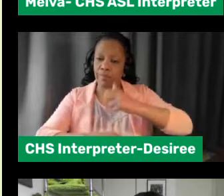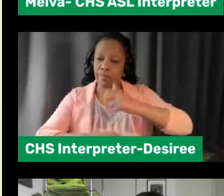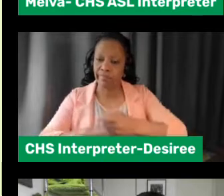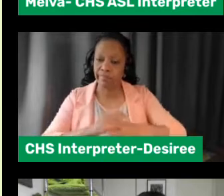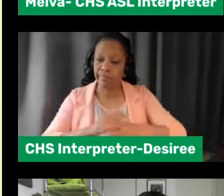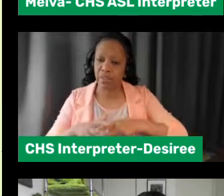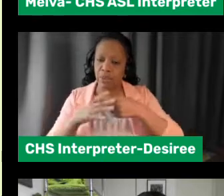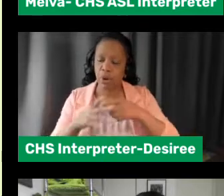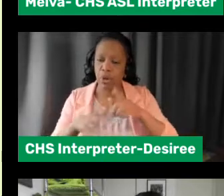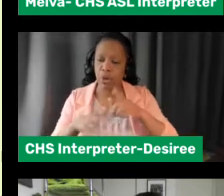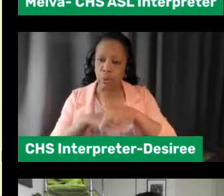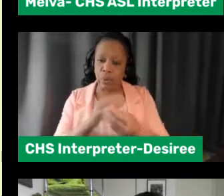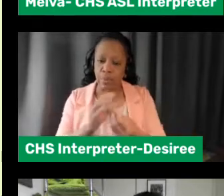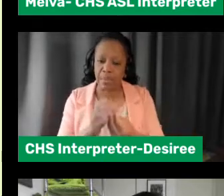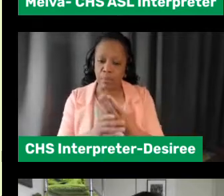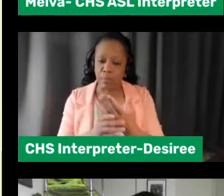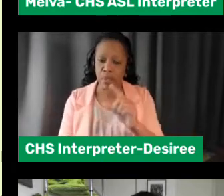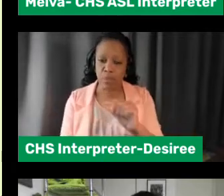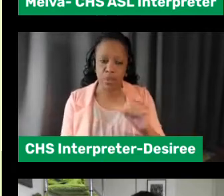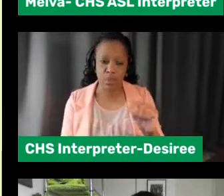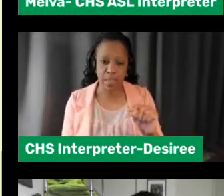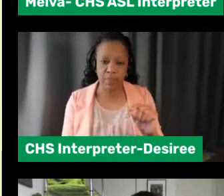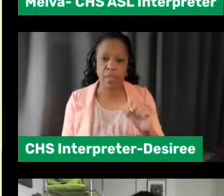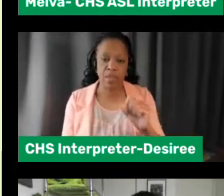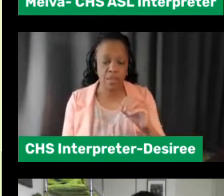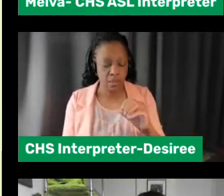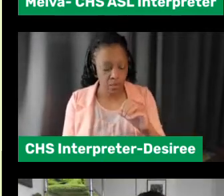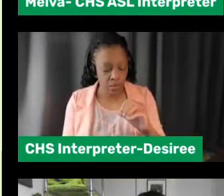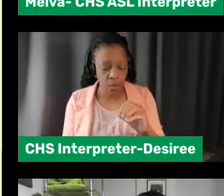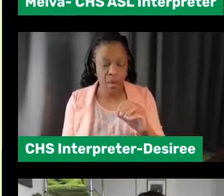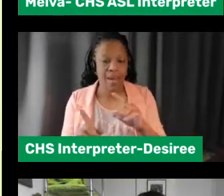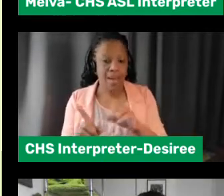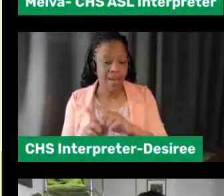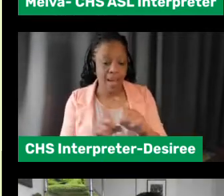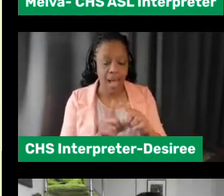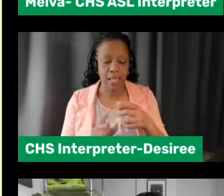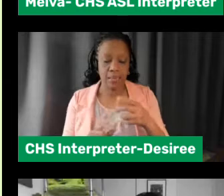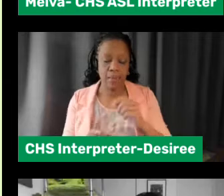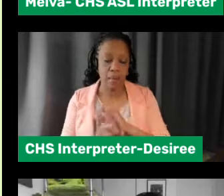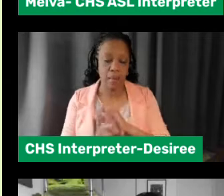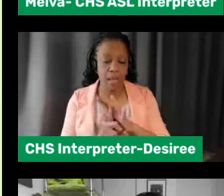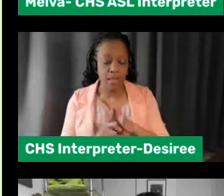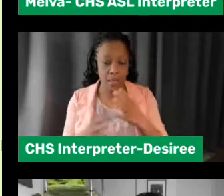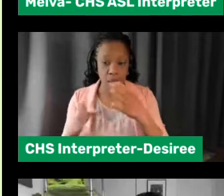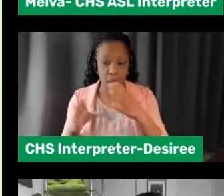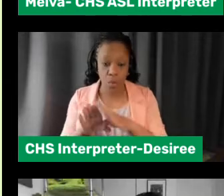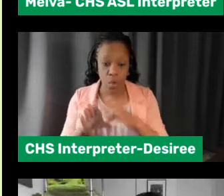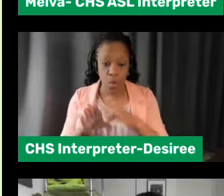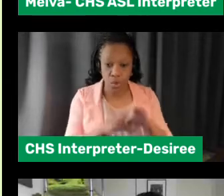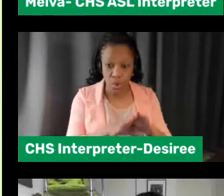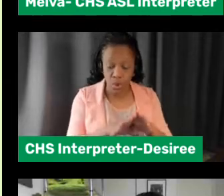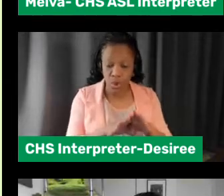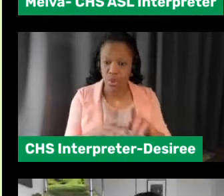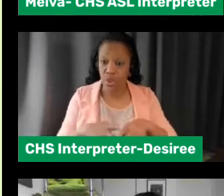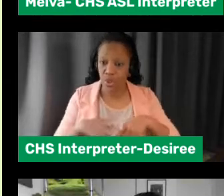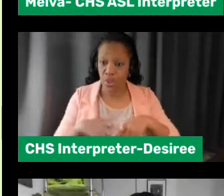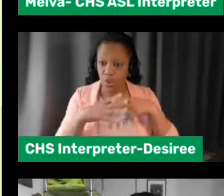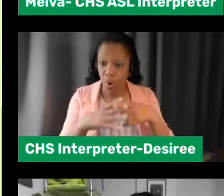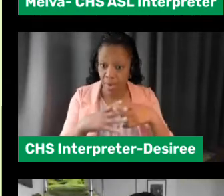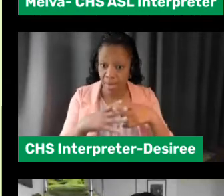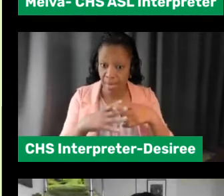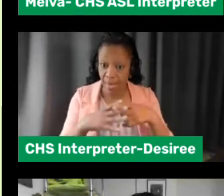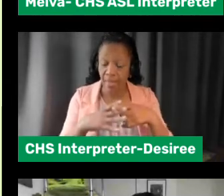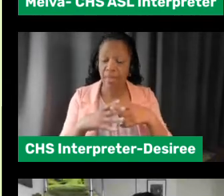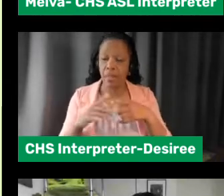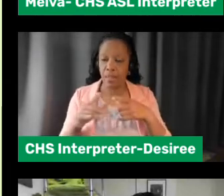early spring of 2020. So just as the pandemic closures were first starting, and we had been